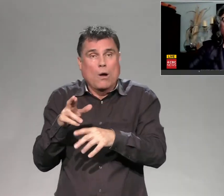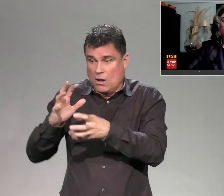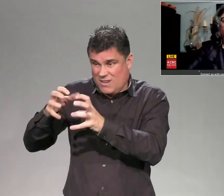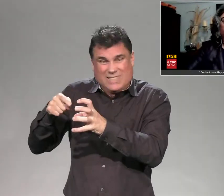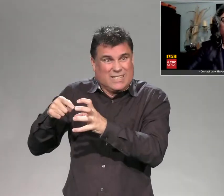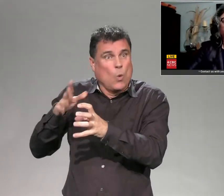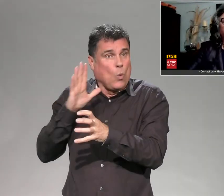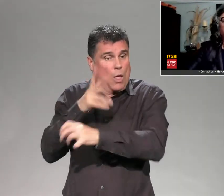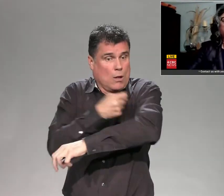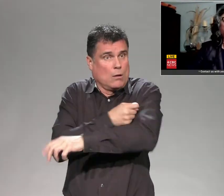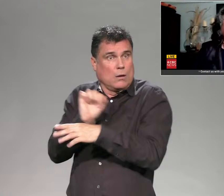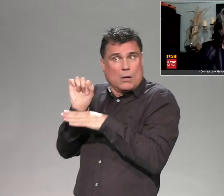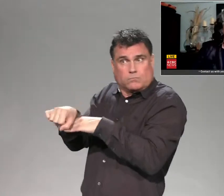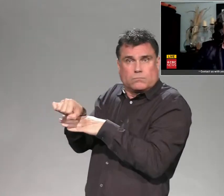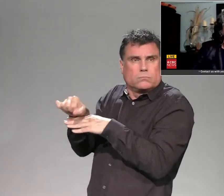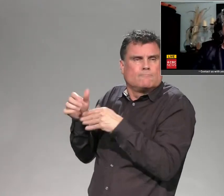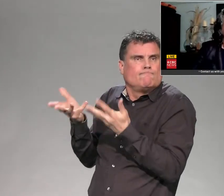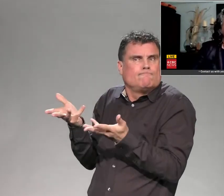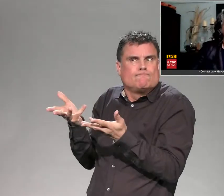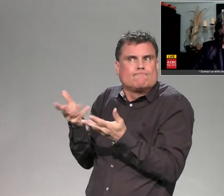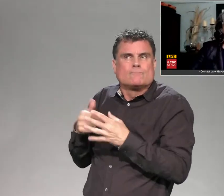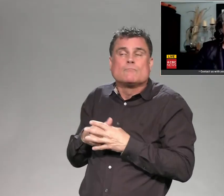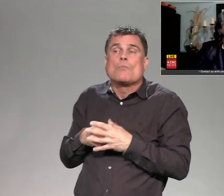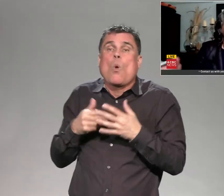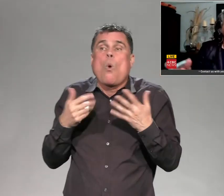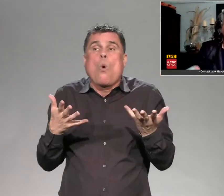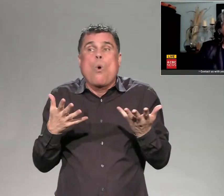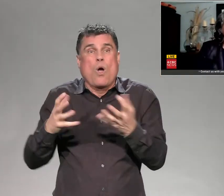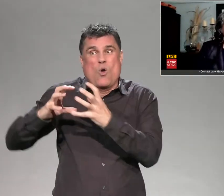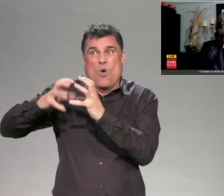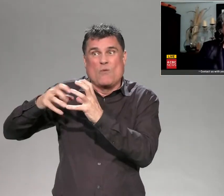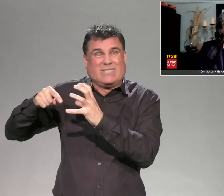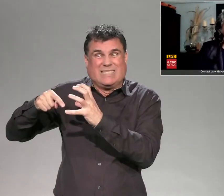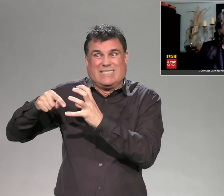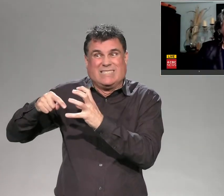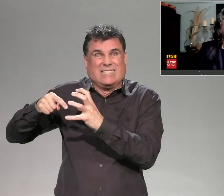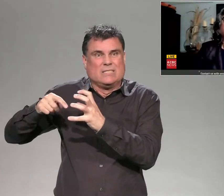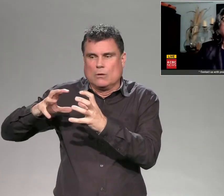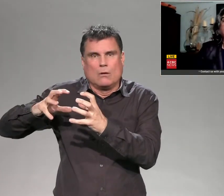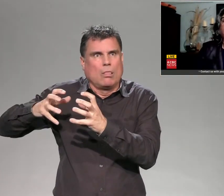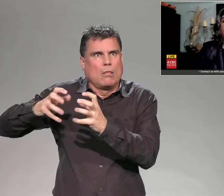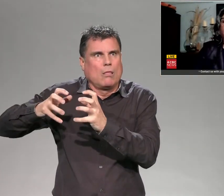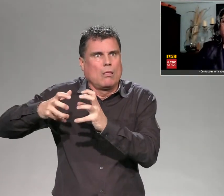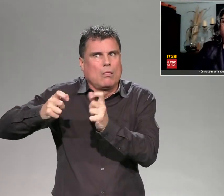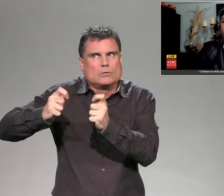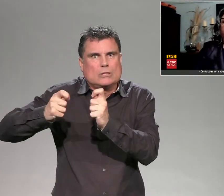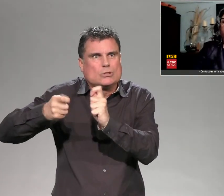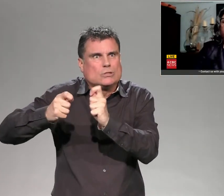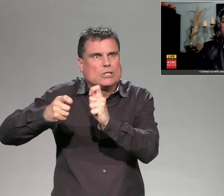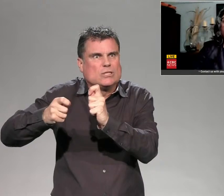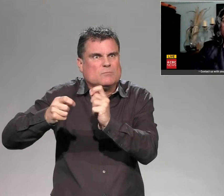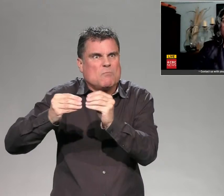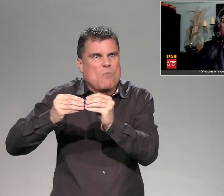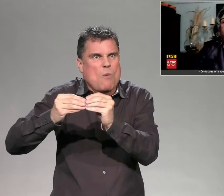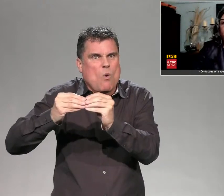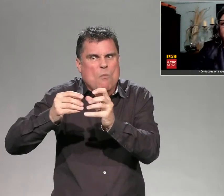bit. And in future, we may have to have a booster to look at some of the variants that can come